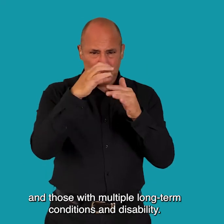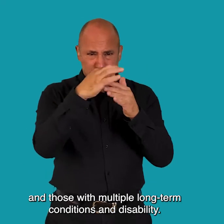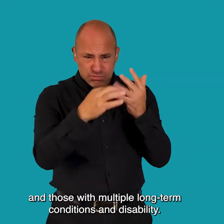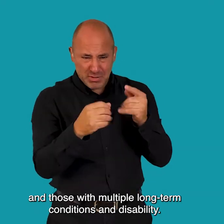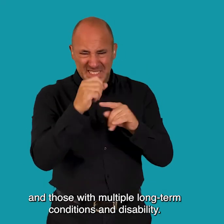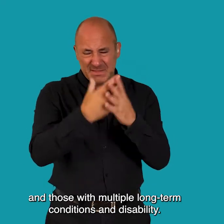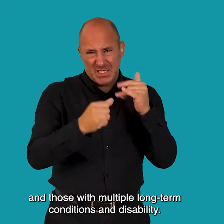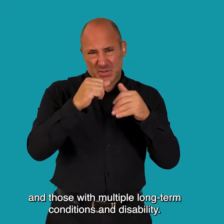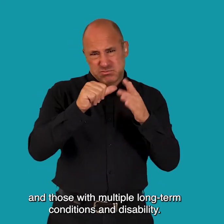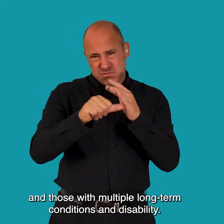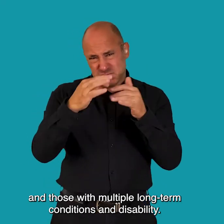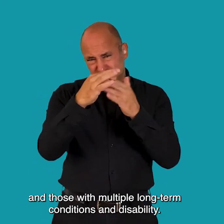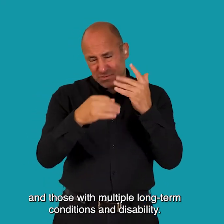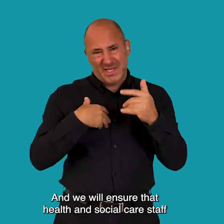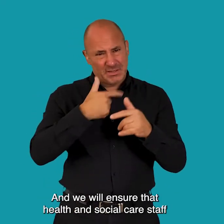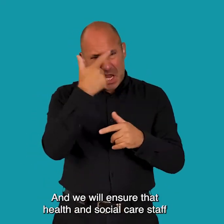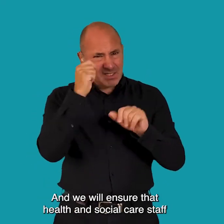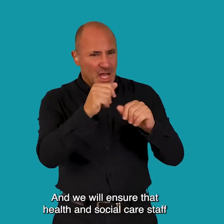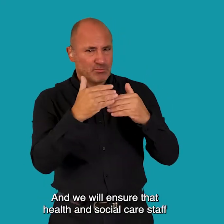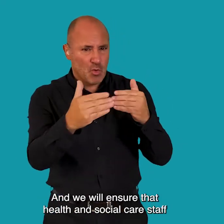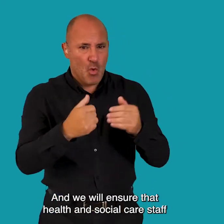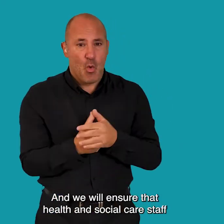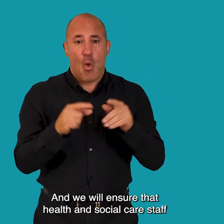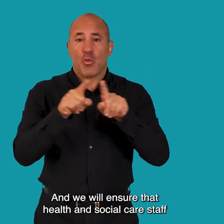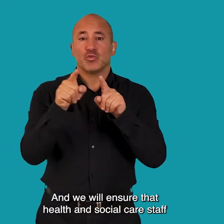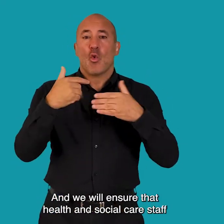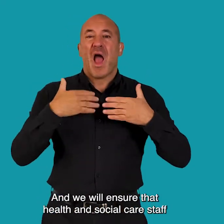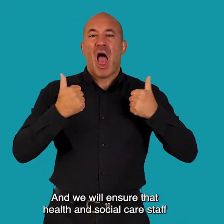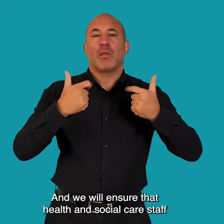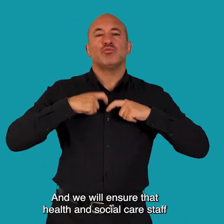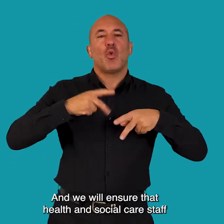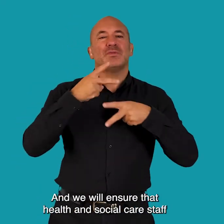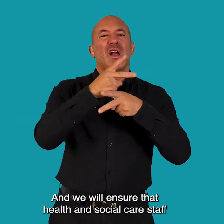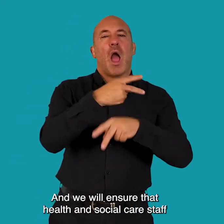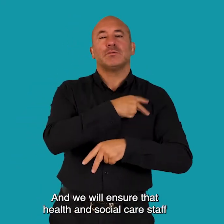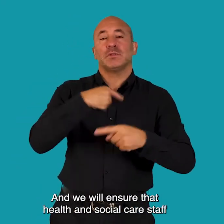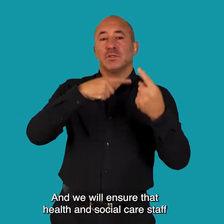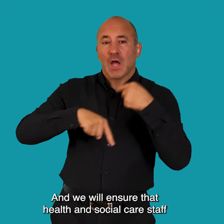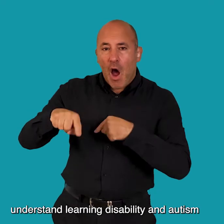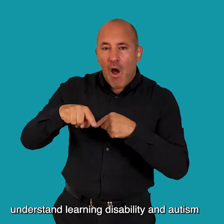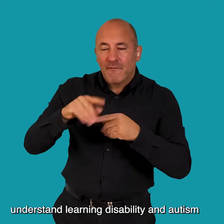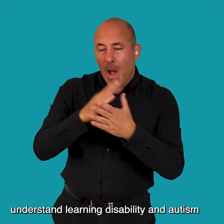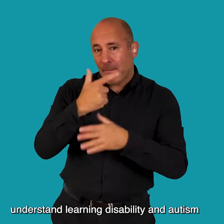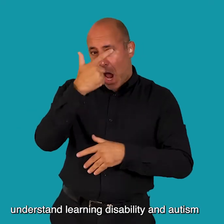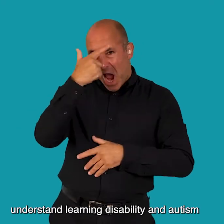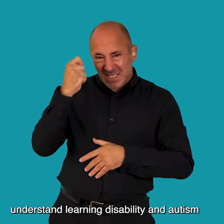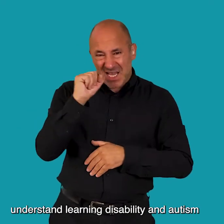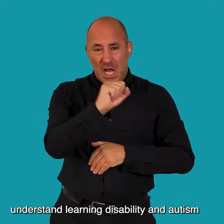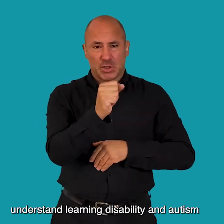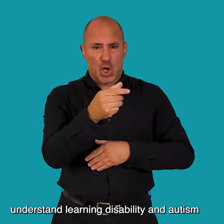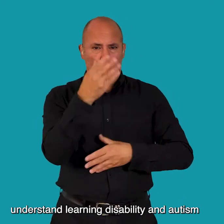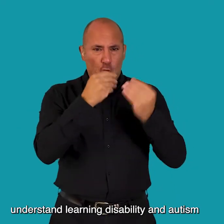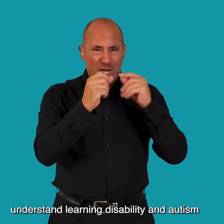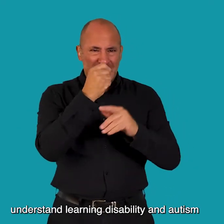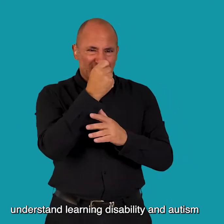and disability. And we will ensure that health and social care staff understand learning disability